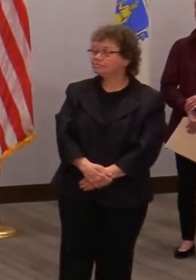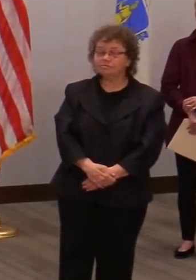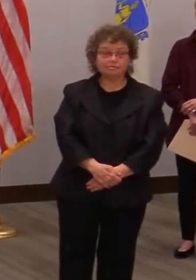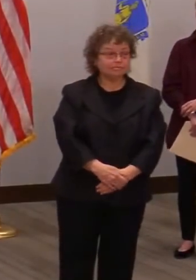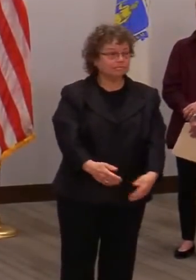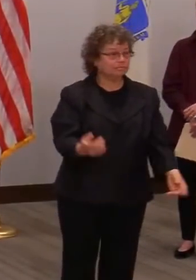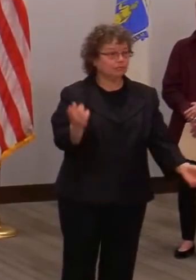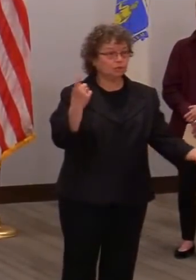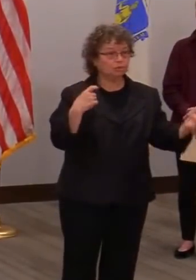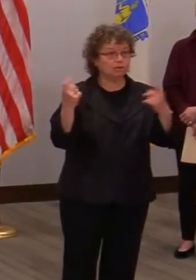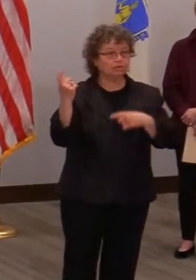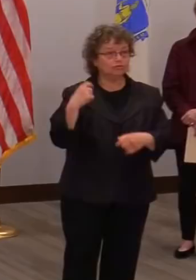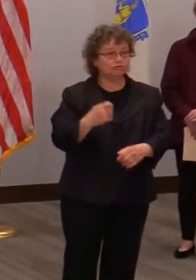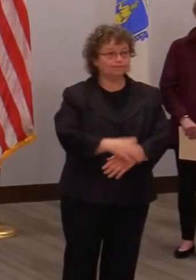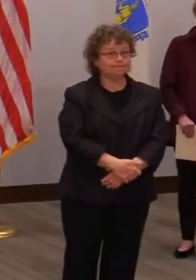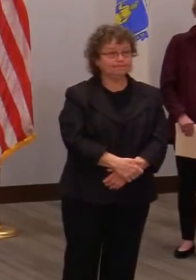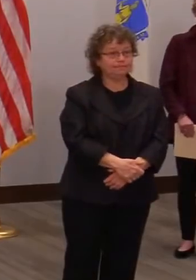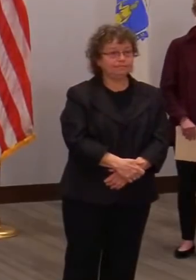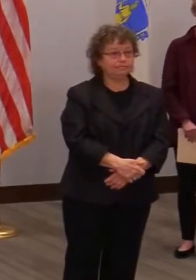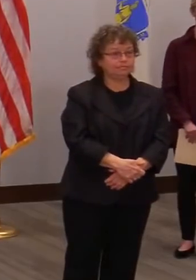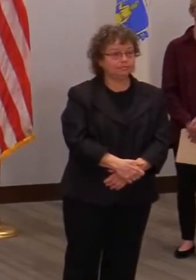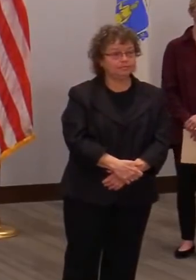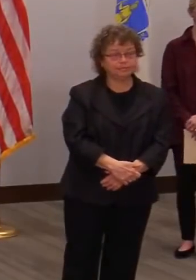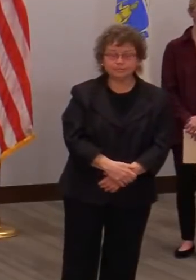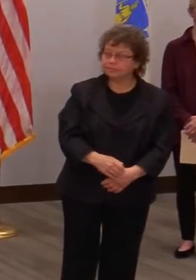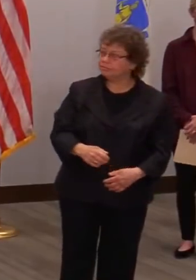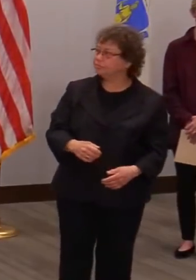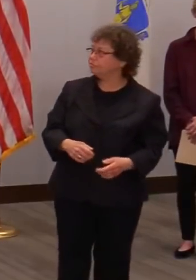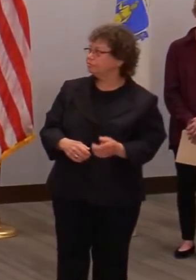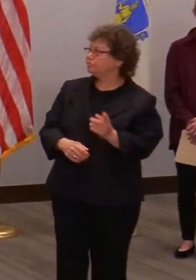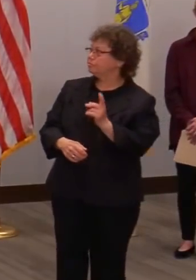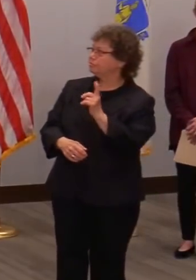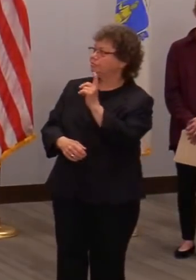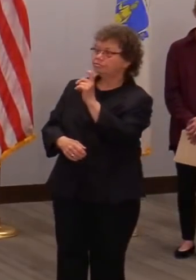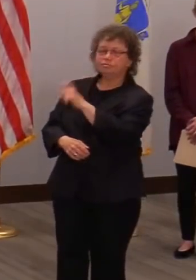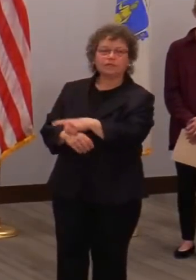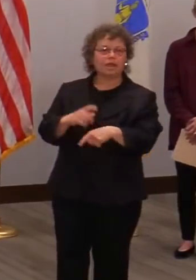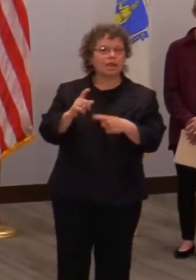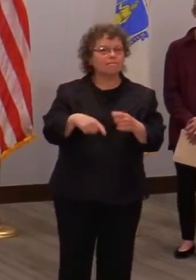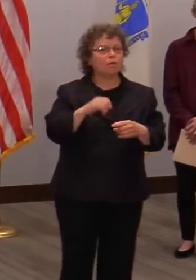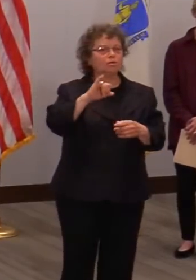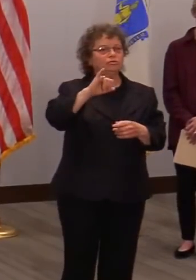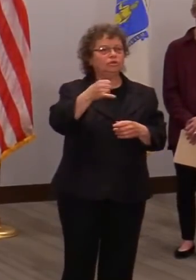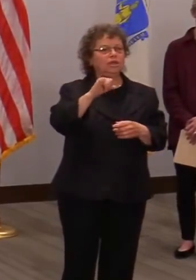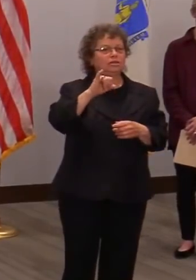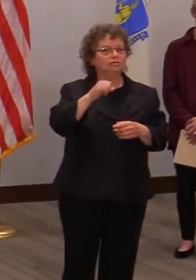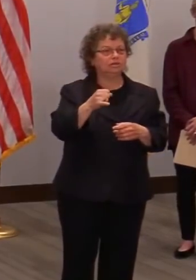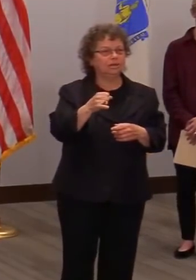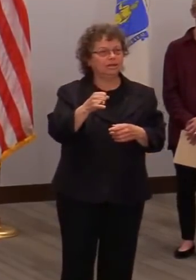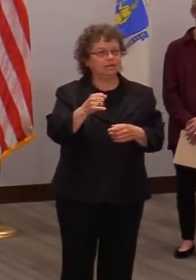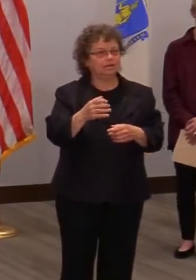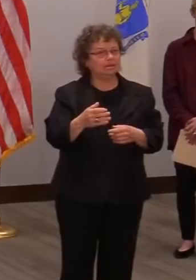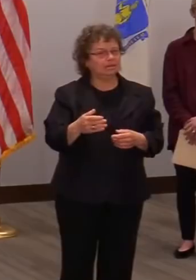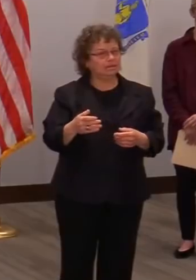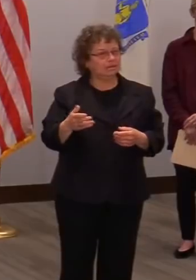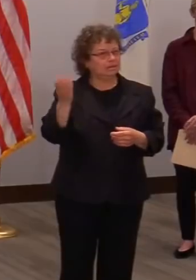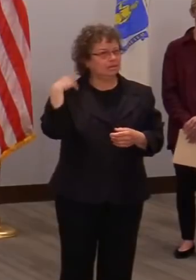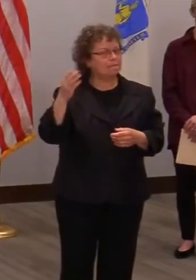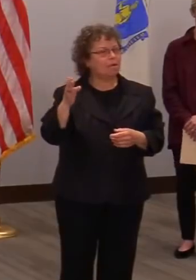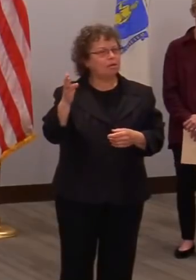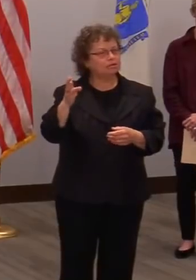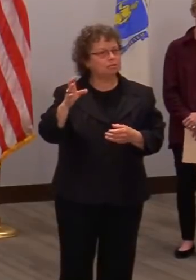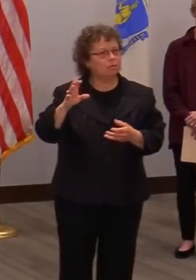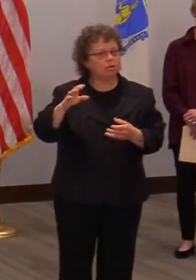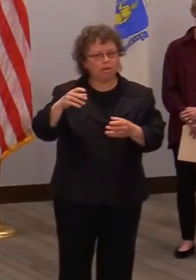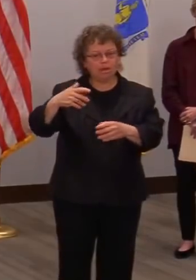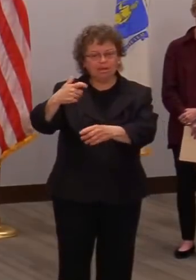Questions on this? Governor, could I ask you first about the Johnson & Johnson issue? First, we had the batch that was spoiled, and now we got an issue